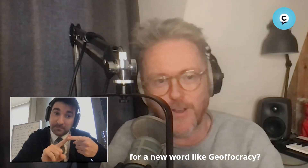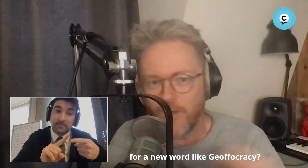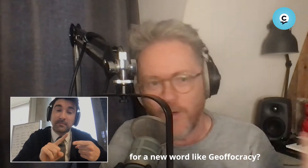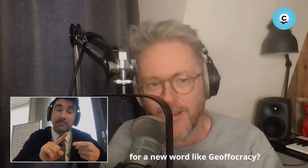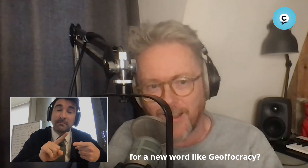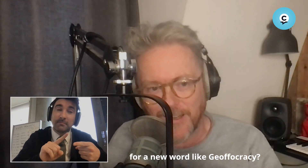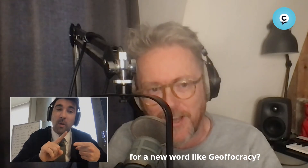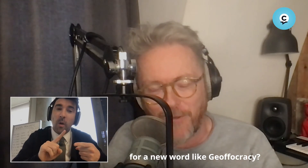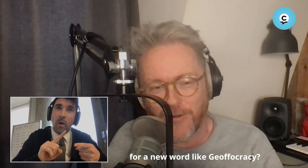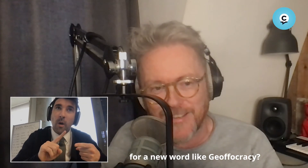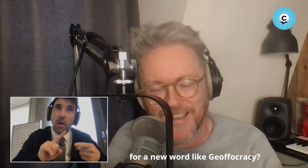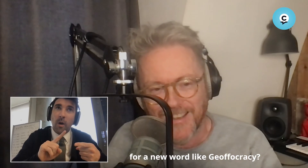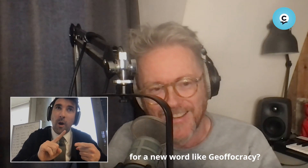new word like Geoffocracy?